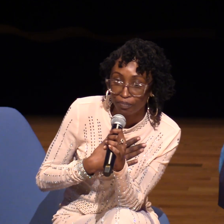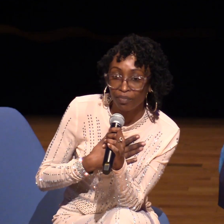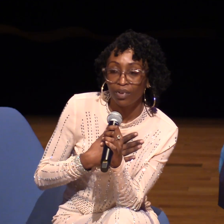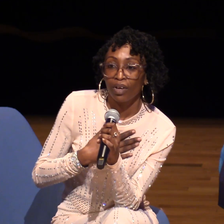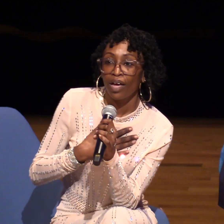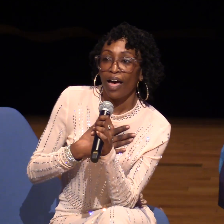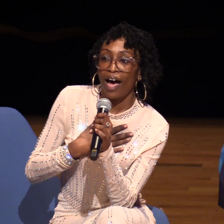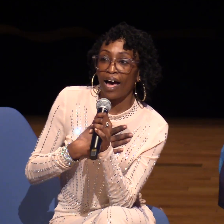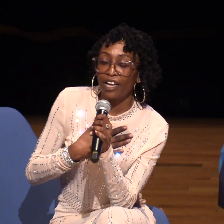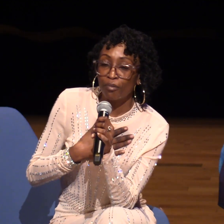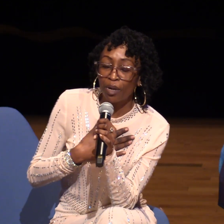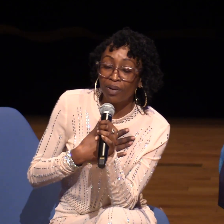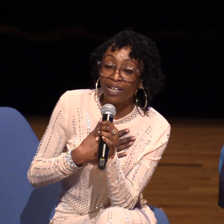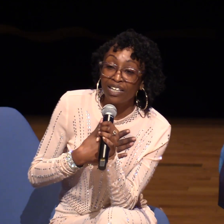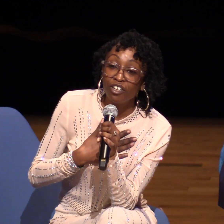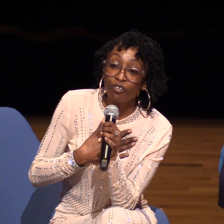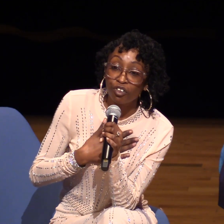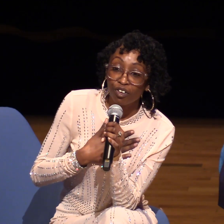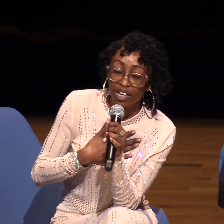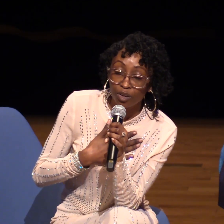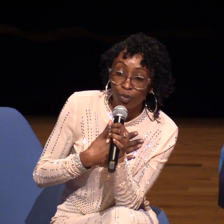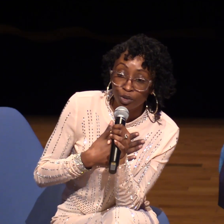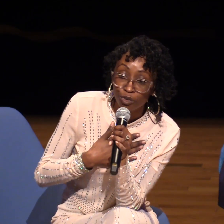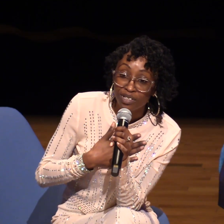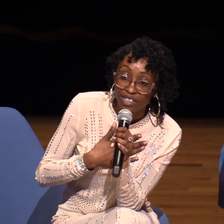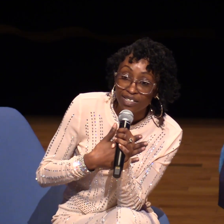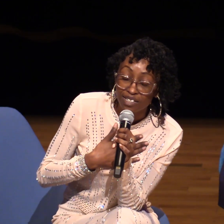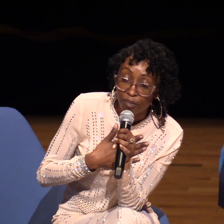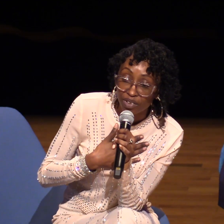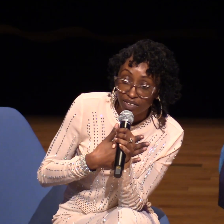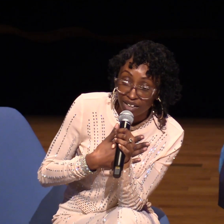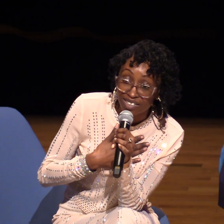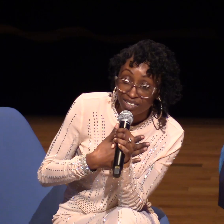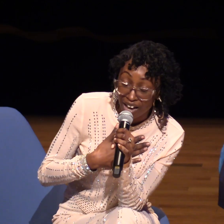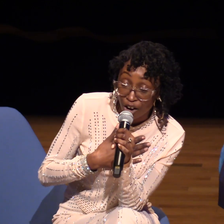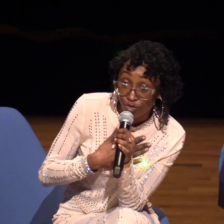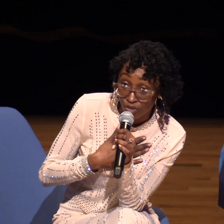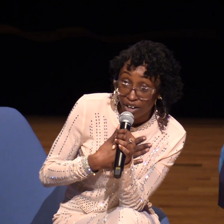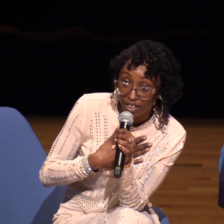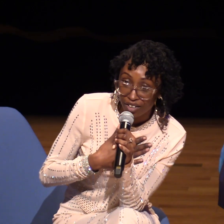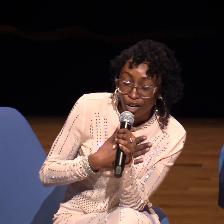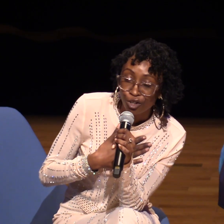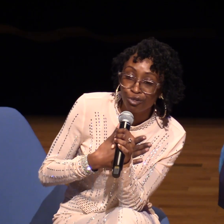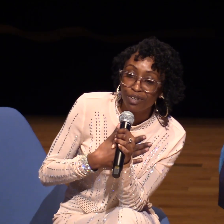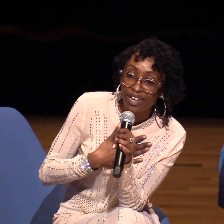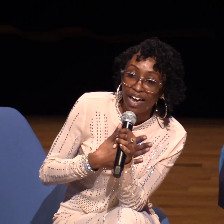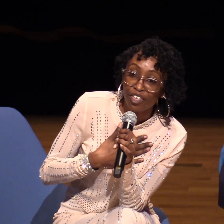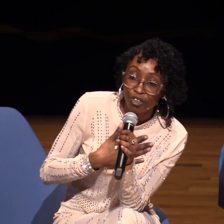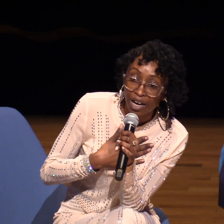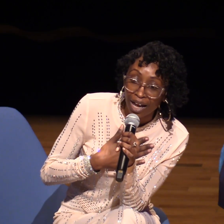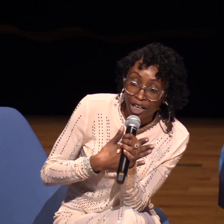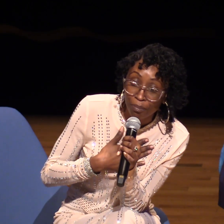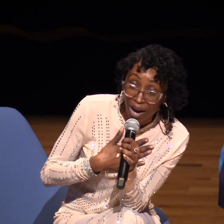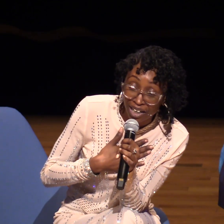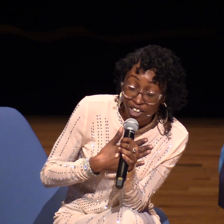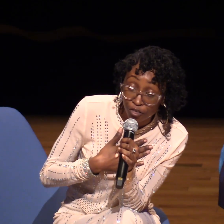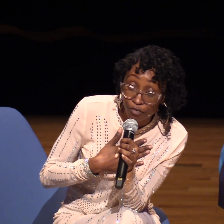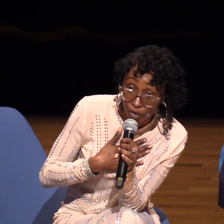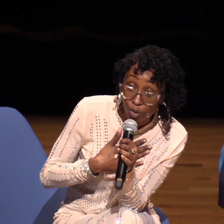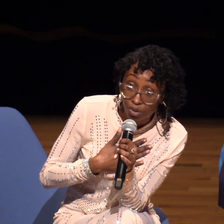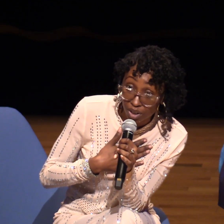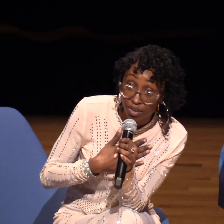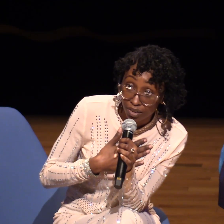right? I am a believer in when you see something that is not right, you gather